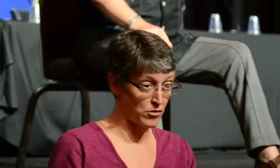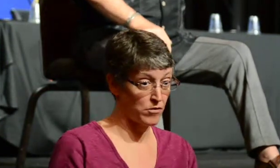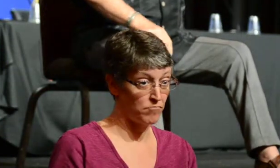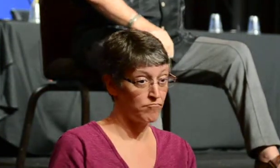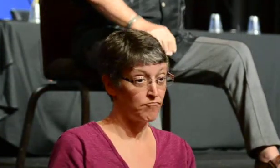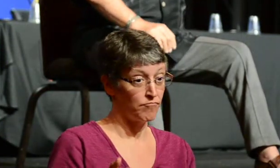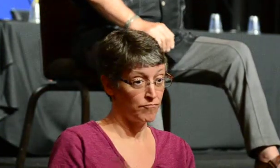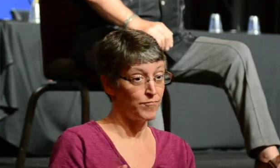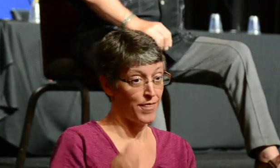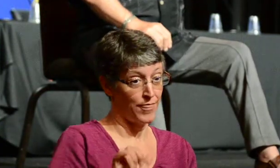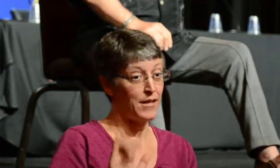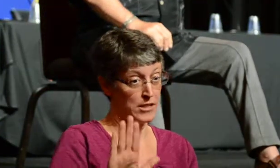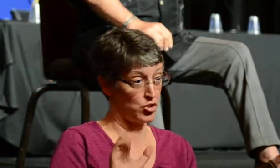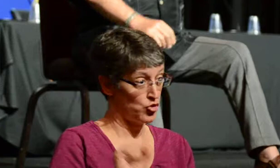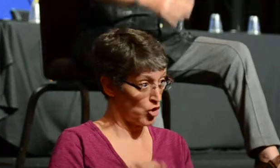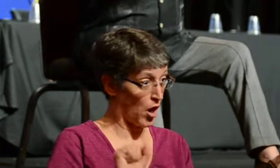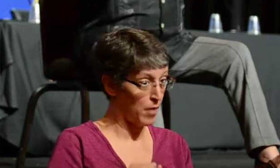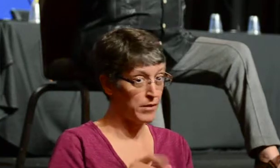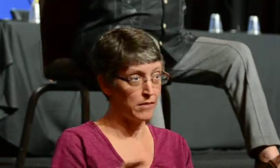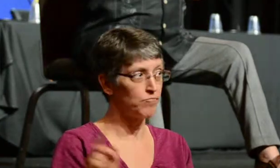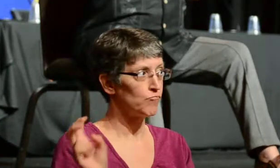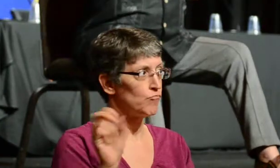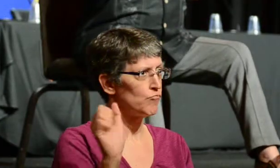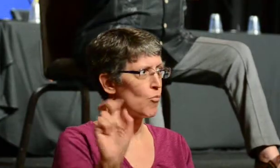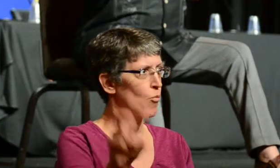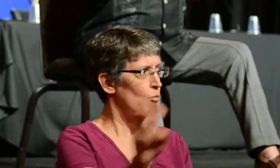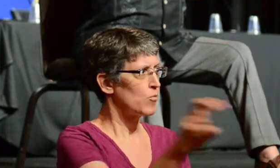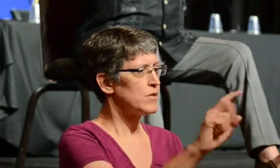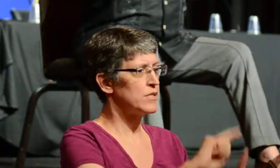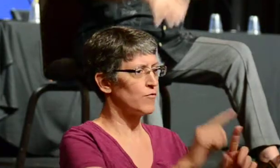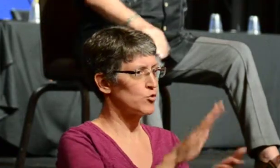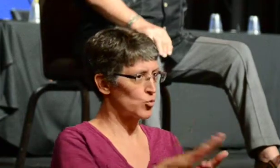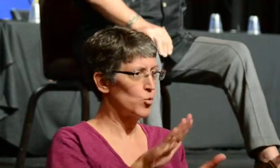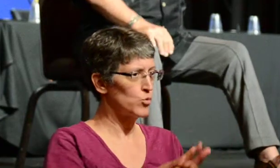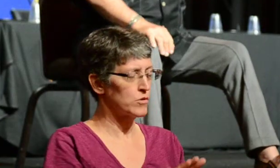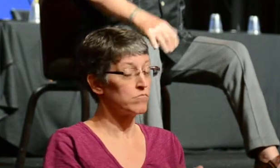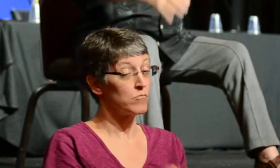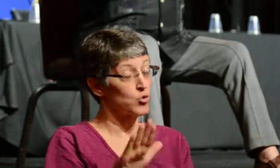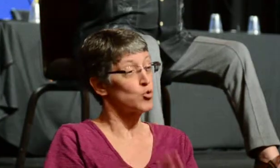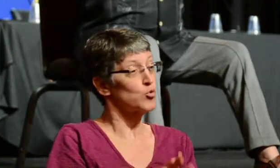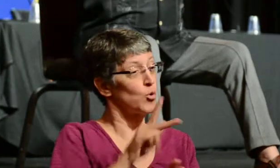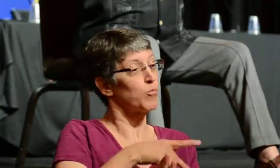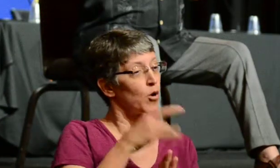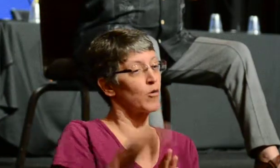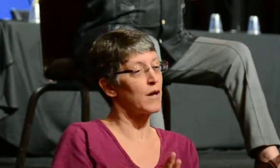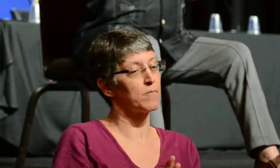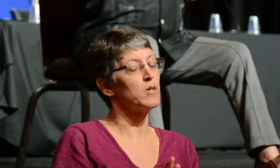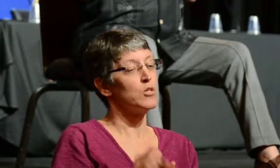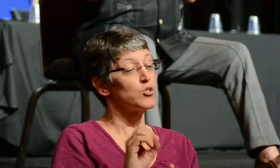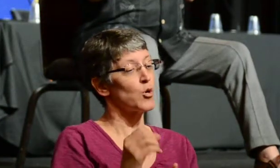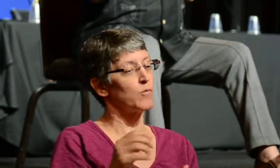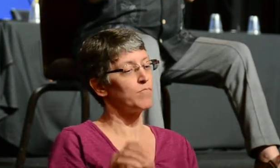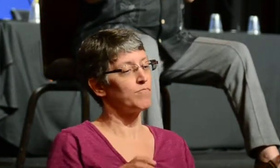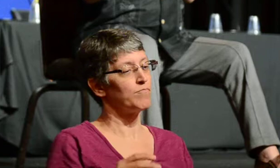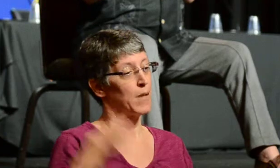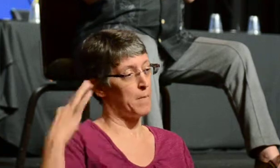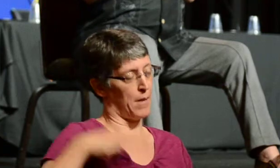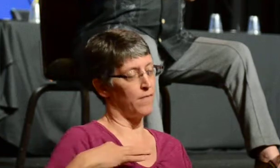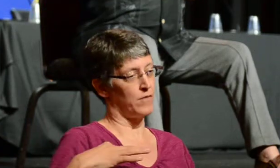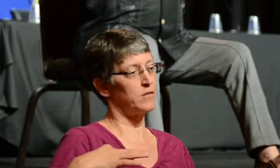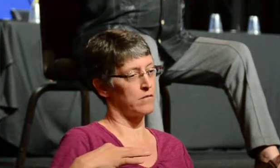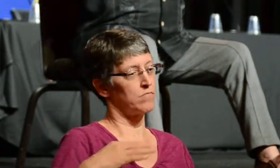a living in schools, and it's a school program, so it benefits a school program, and there's this Shakespeare